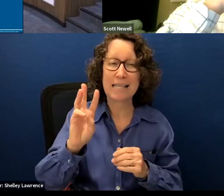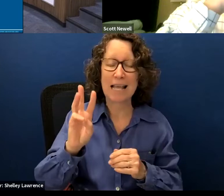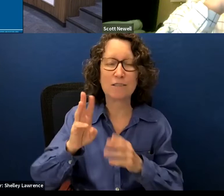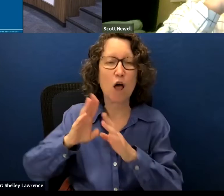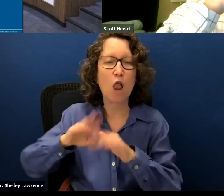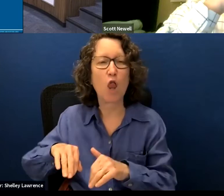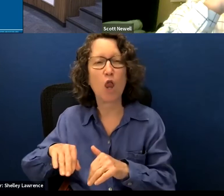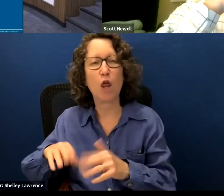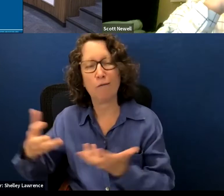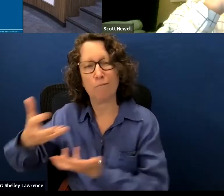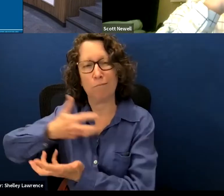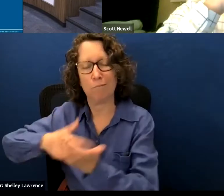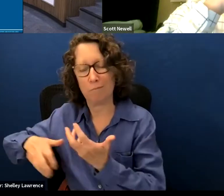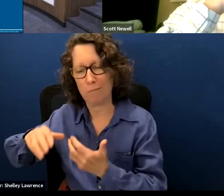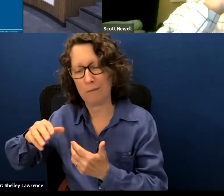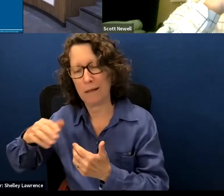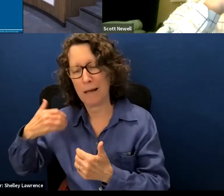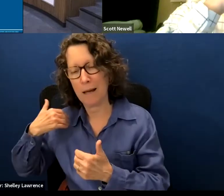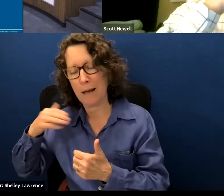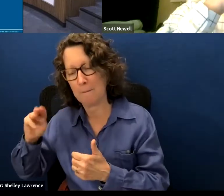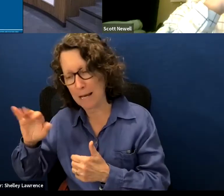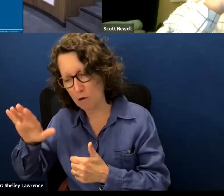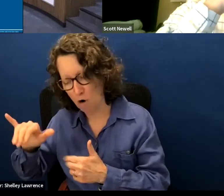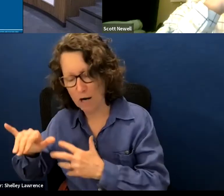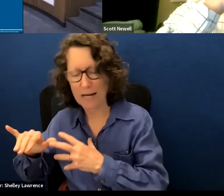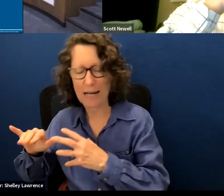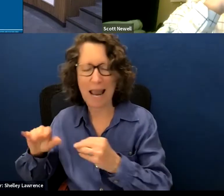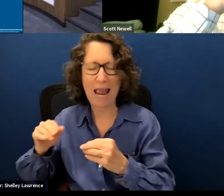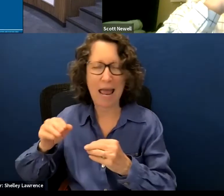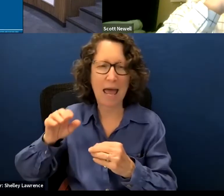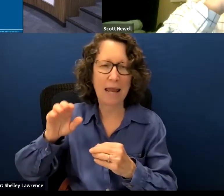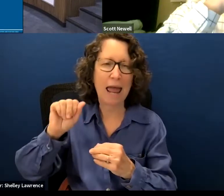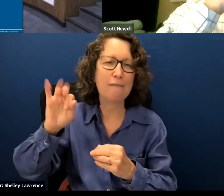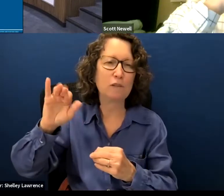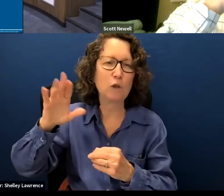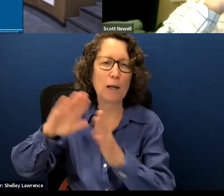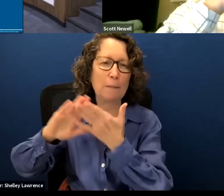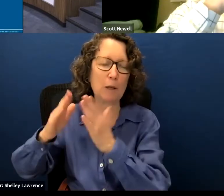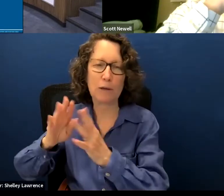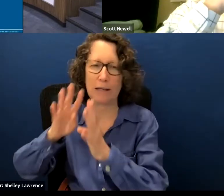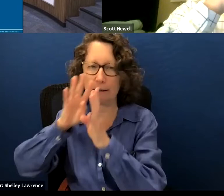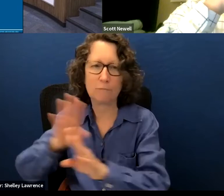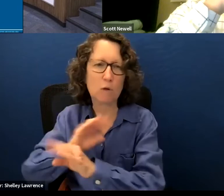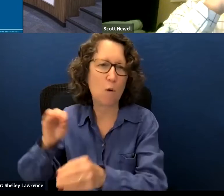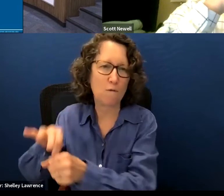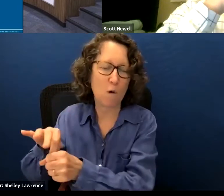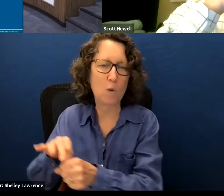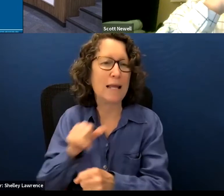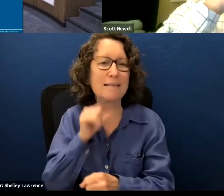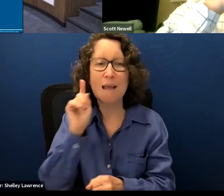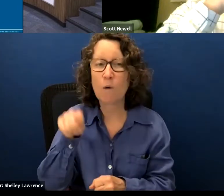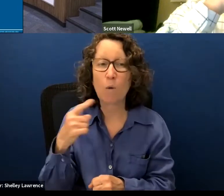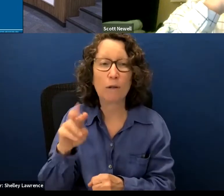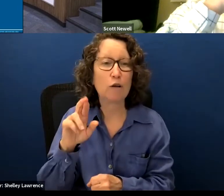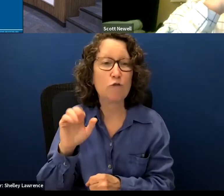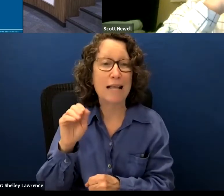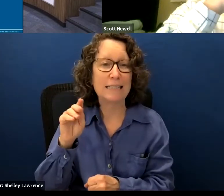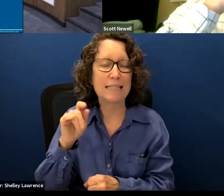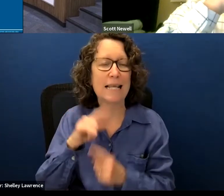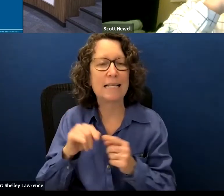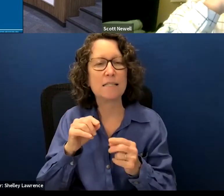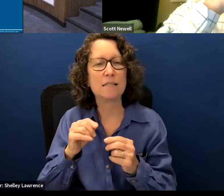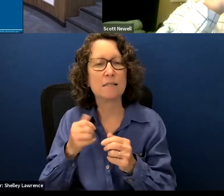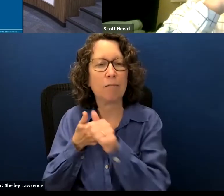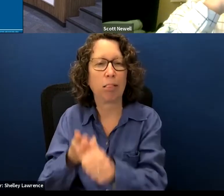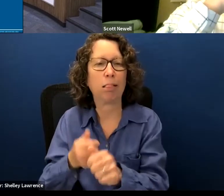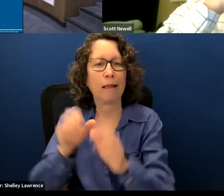with affluent communities robbing minorities of a chance to have a representative. It's not only racist, it's classist. The maps are drawn in a way